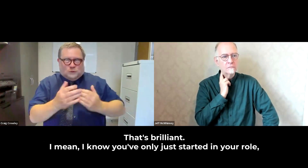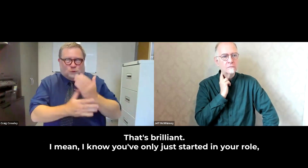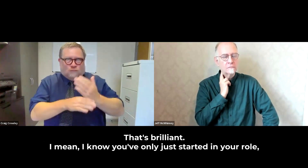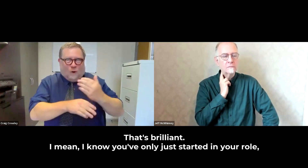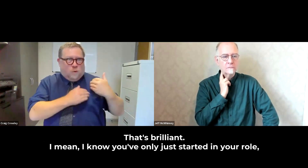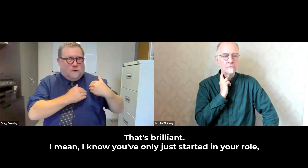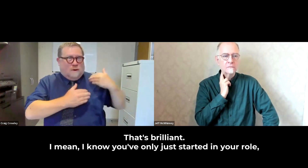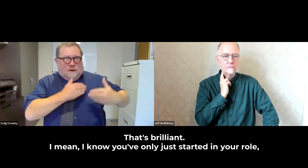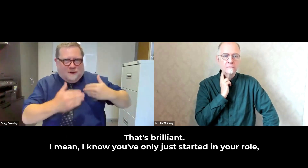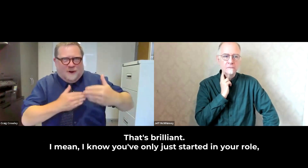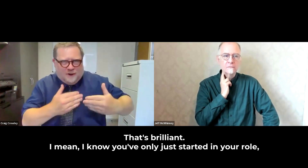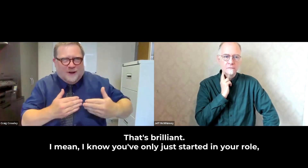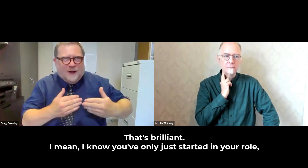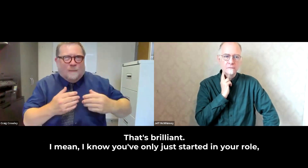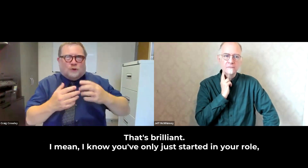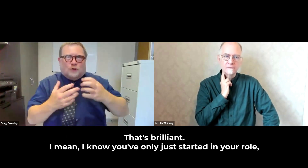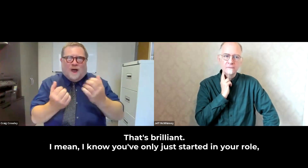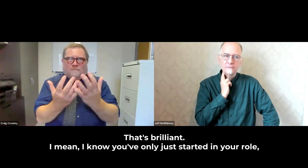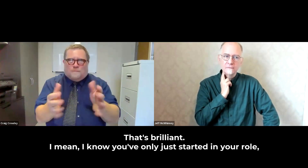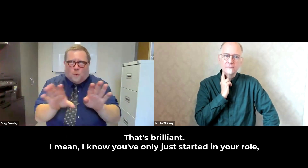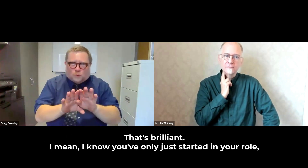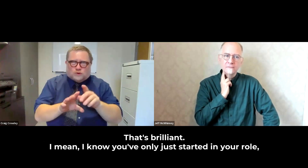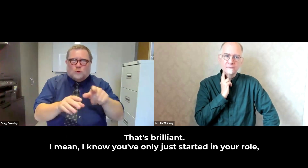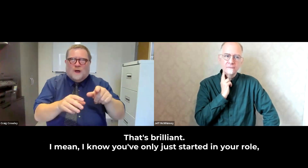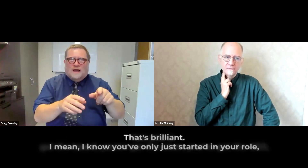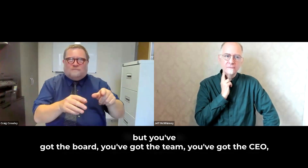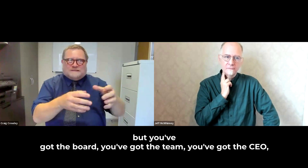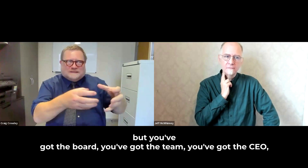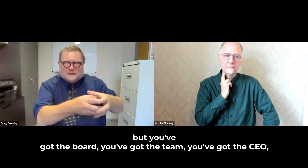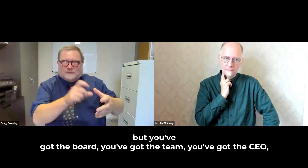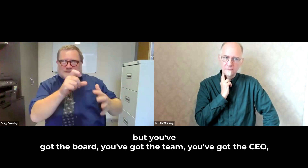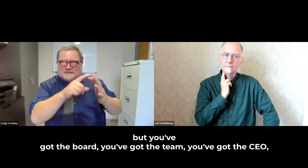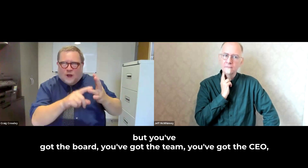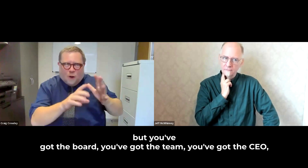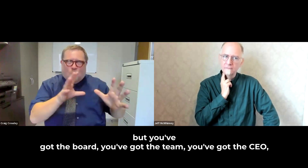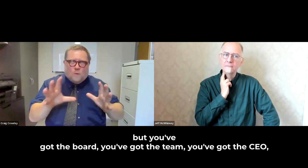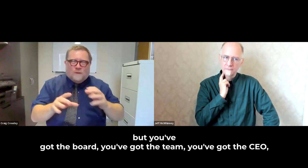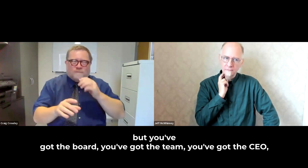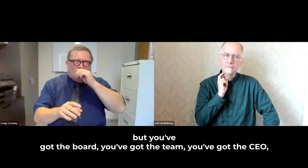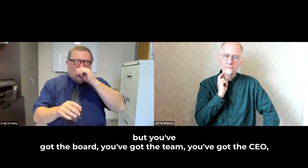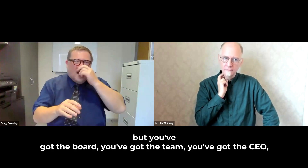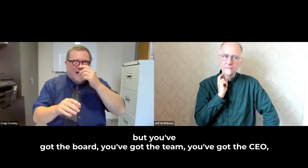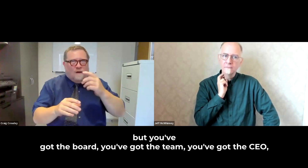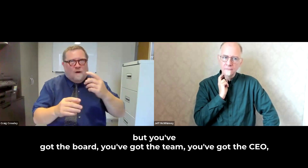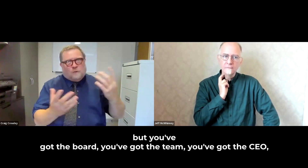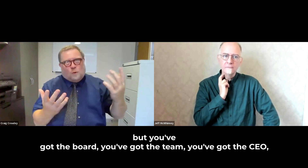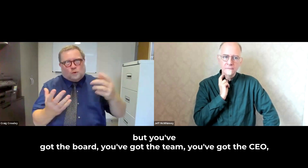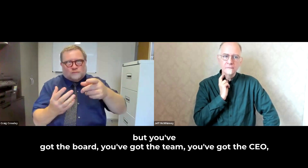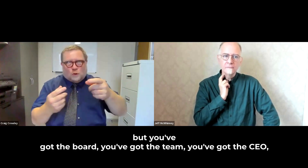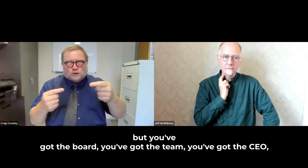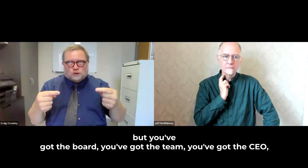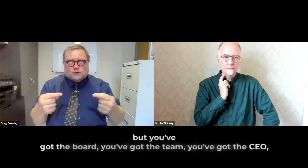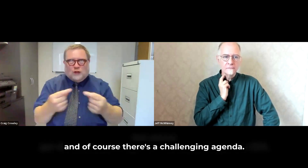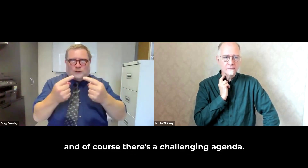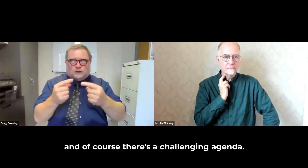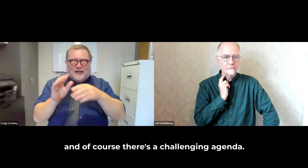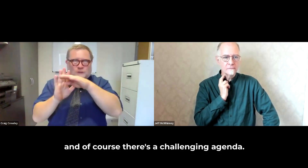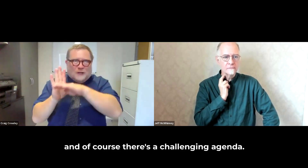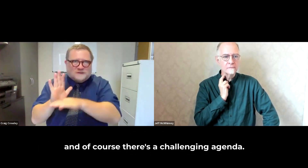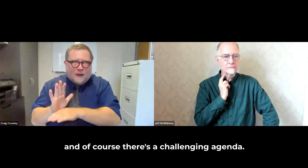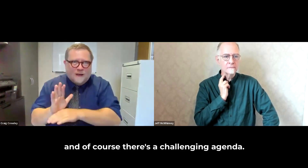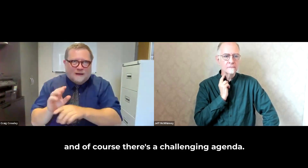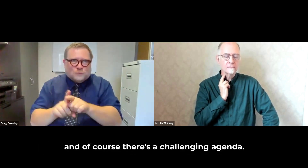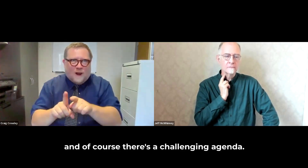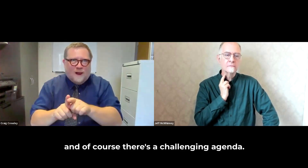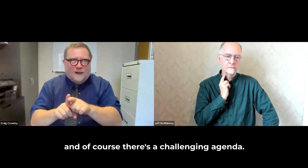That's brilliant. I mean, I know you've only just started in your role, but you've got the board, you've got the team, you've got the CEO, and